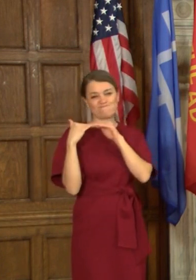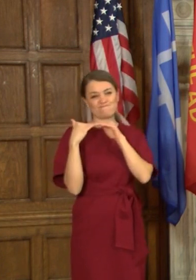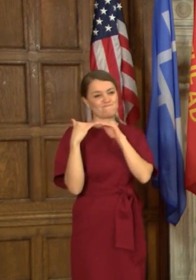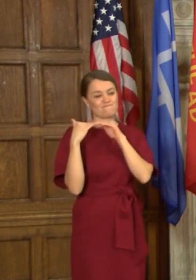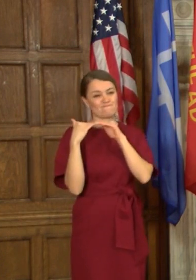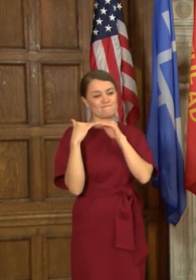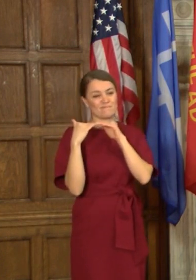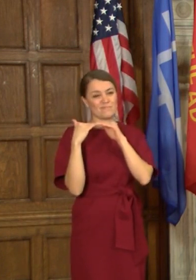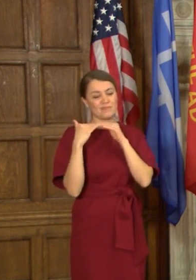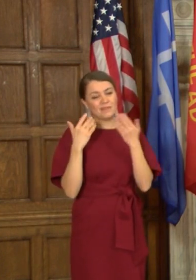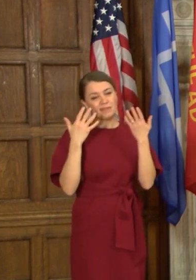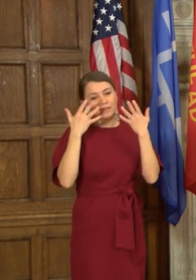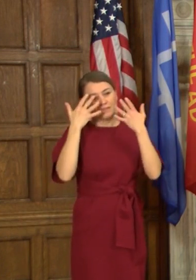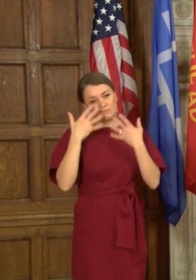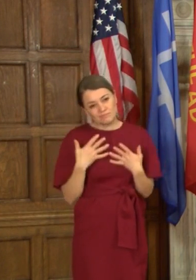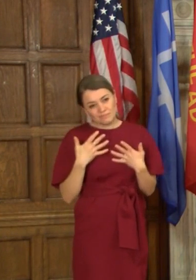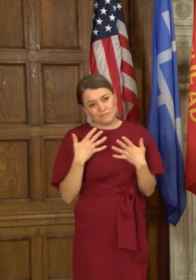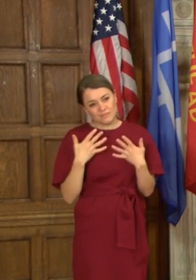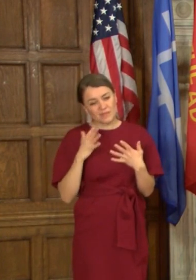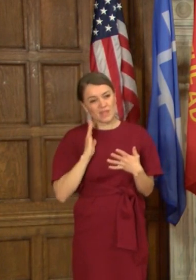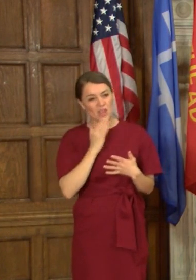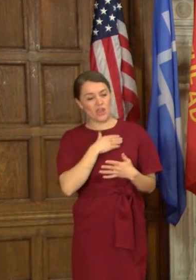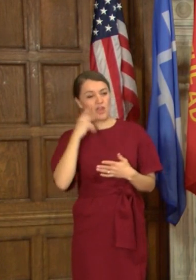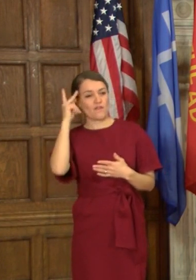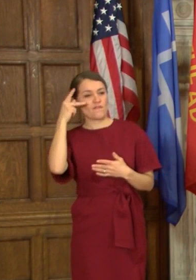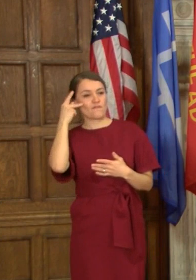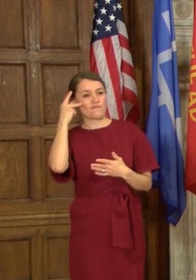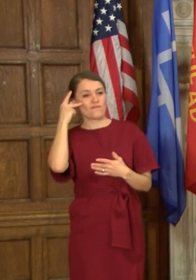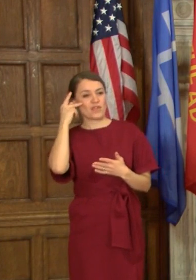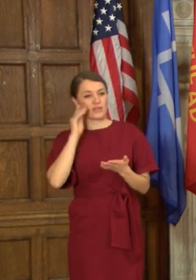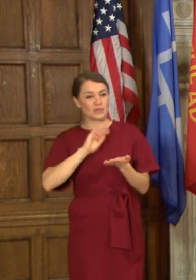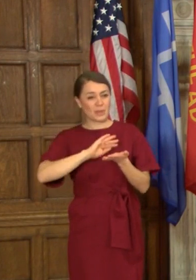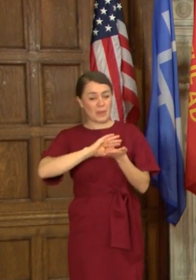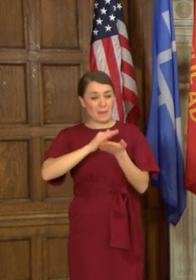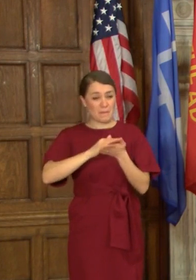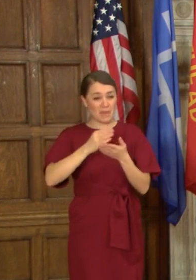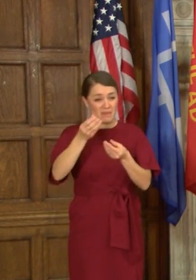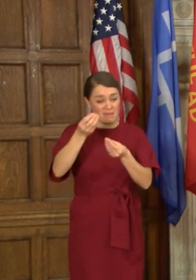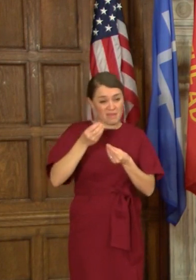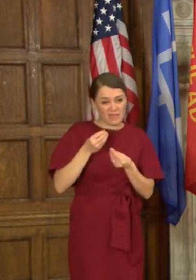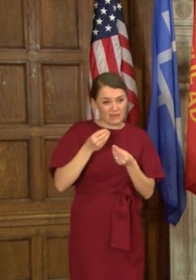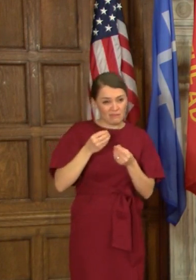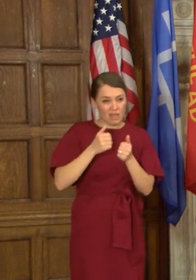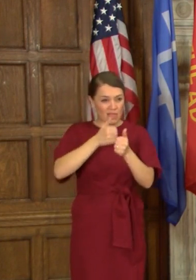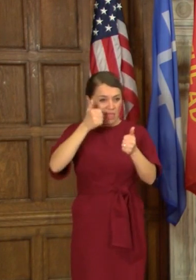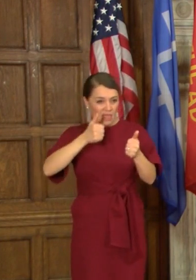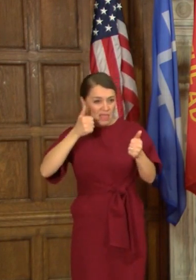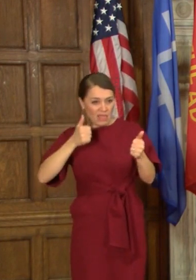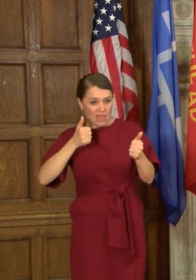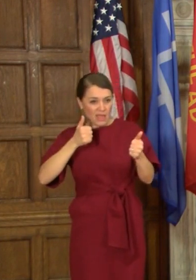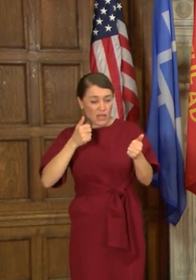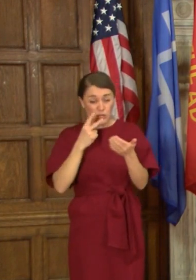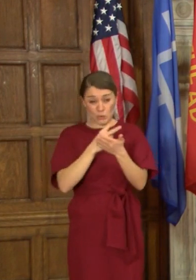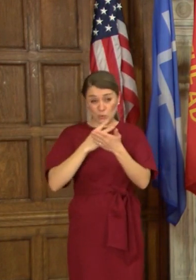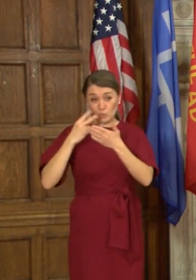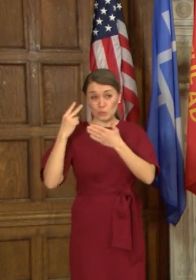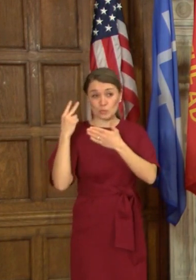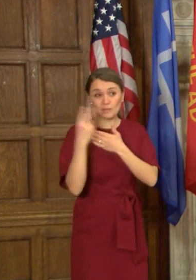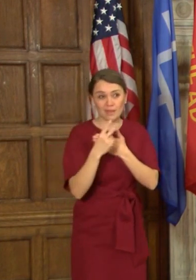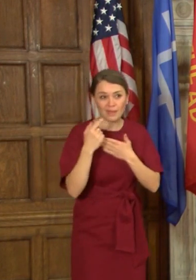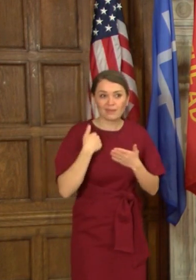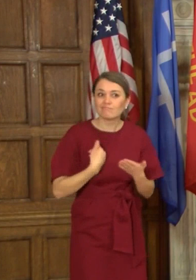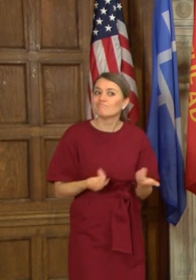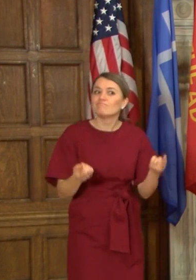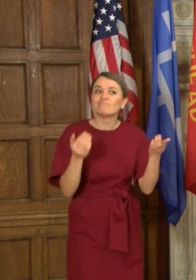vaccines. Unfortunately, our federal allocation continued to lag. About 2 weeks later, I